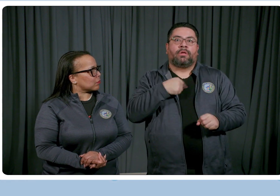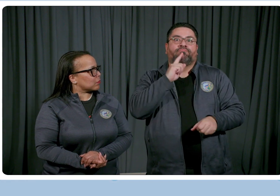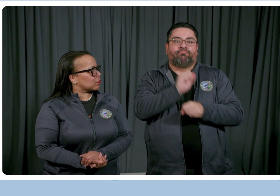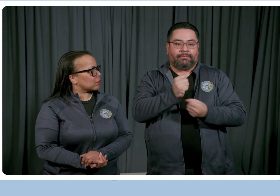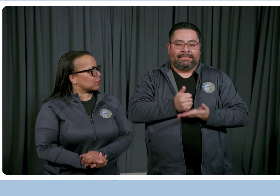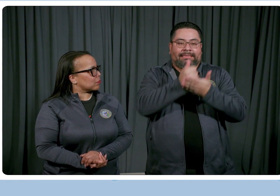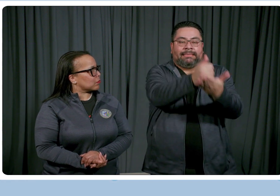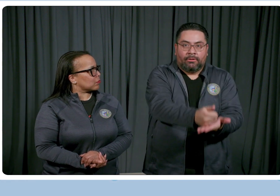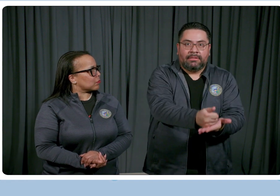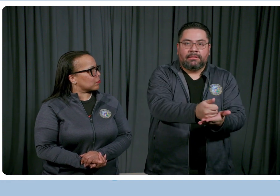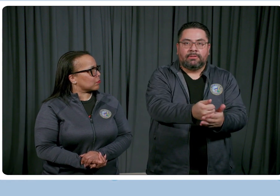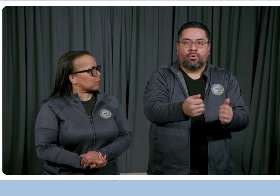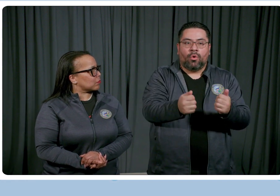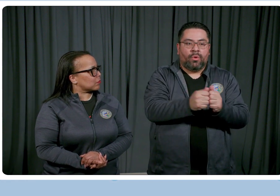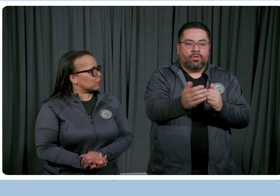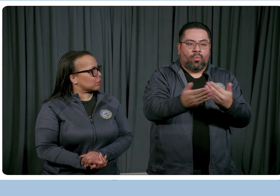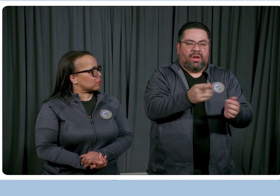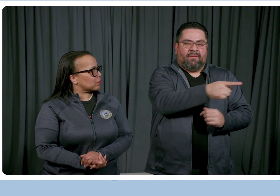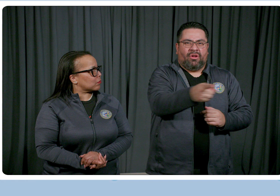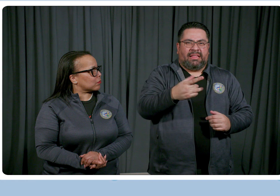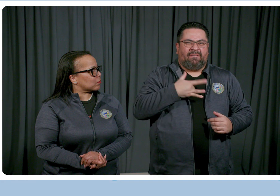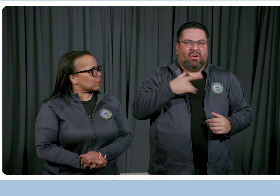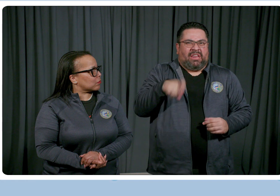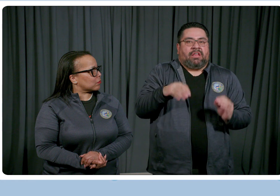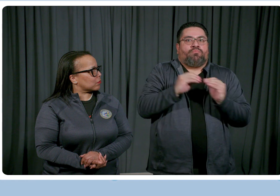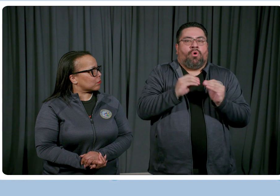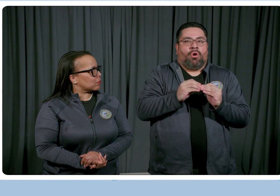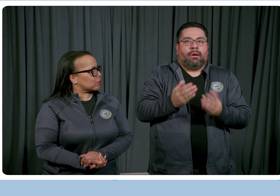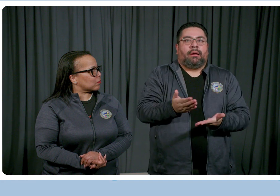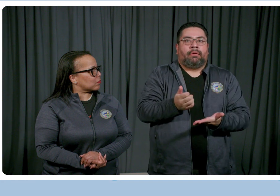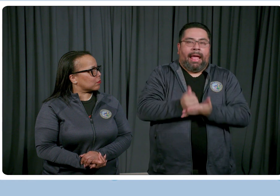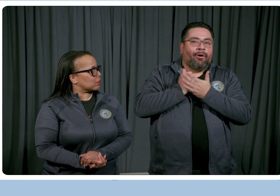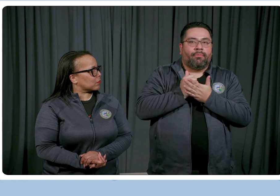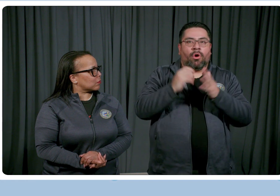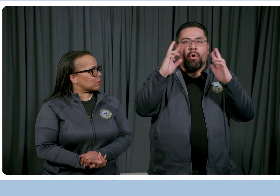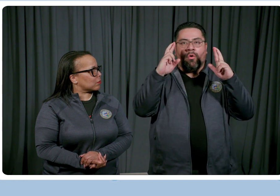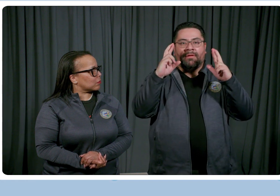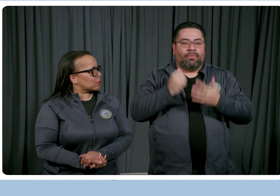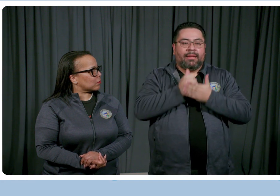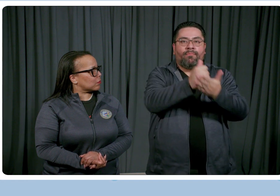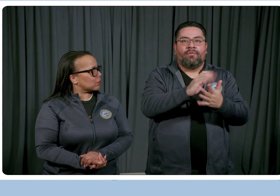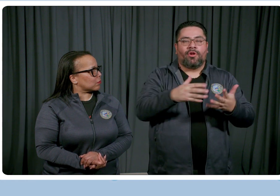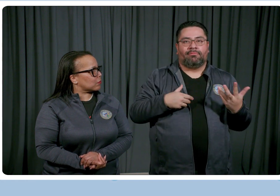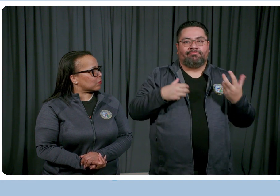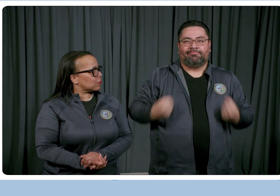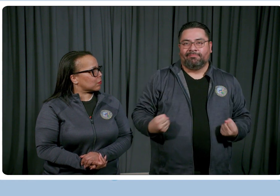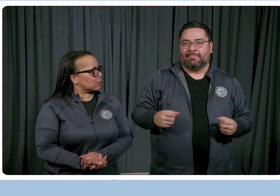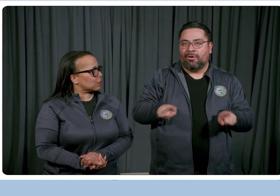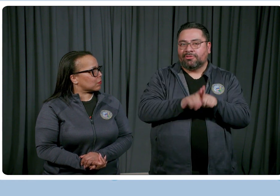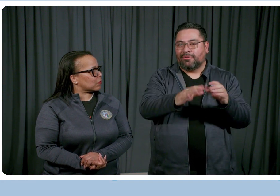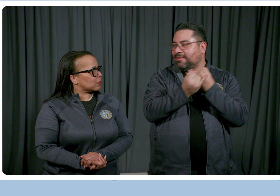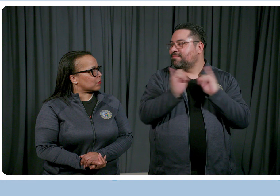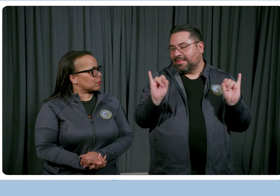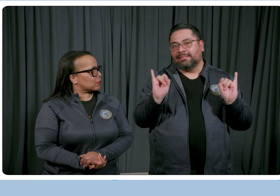really assisting in the places that folks feel the least confident and making sure that we can hopefully improve that confidence and